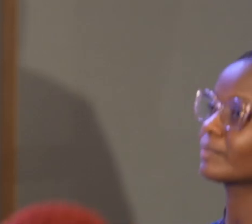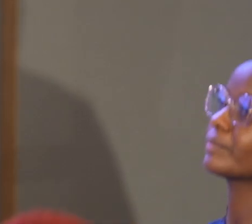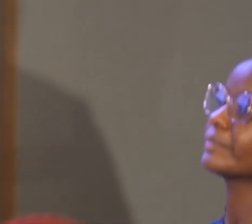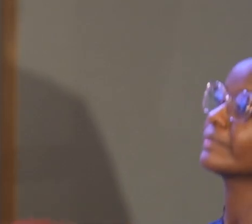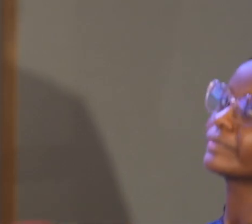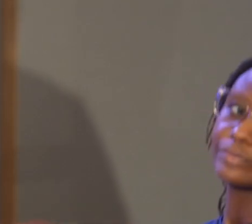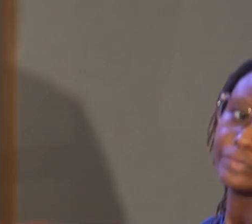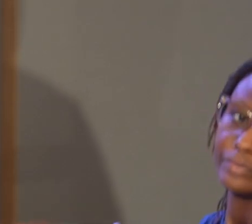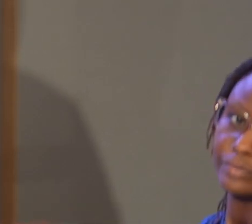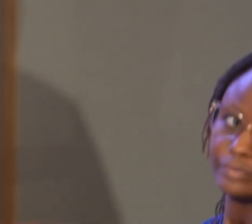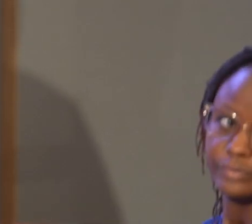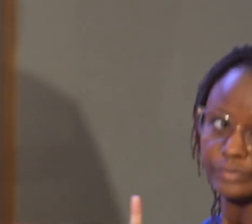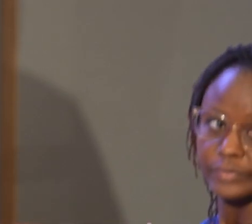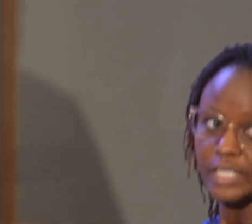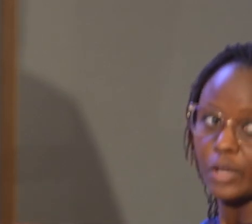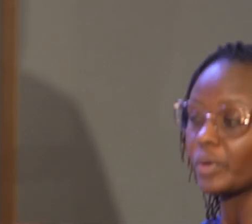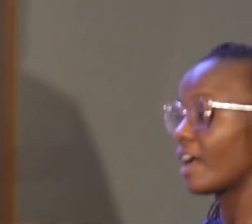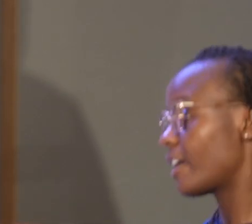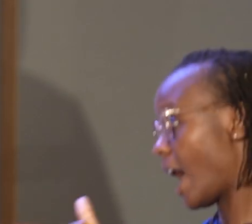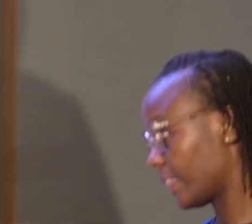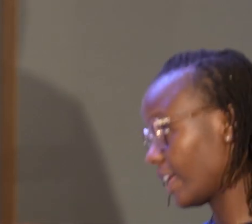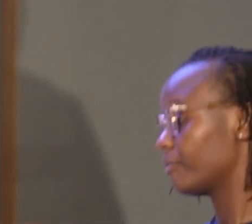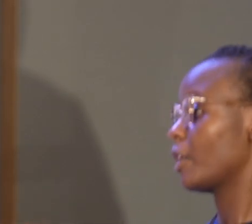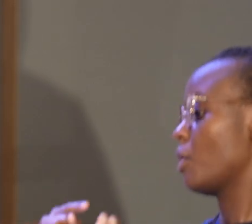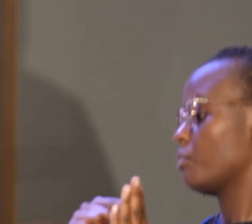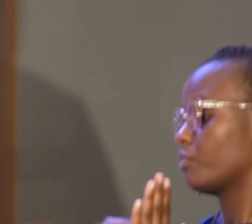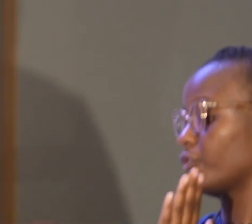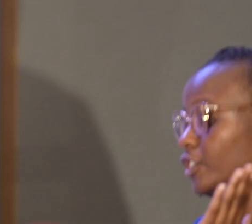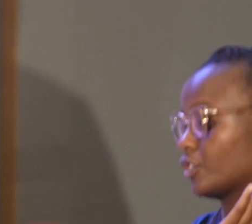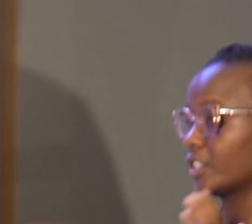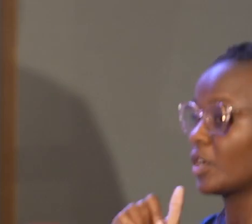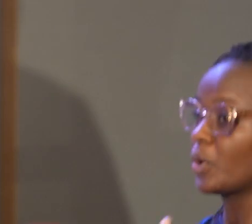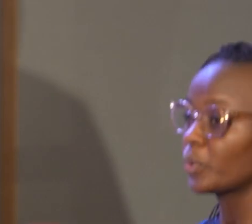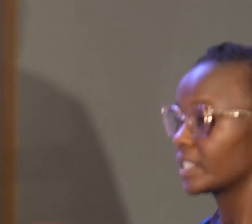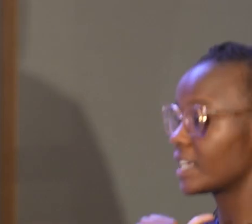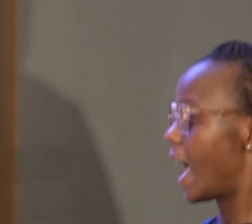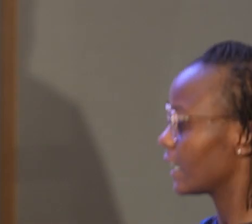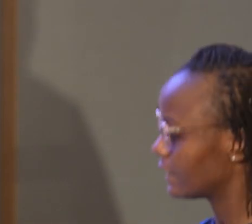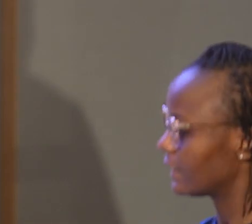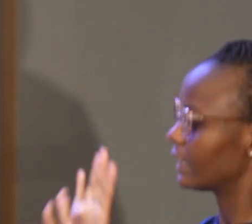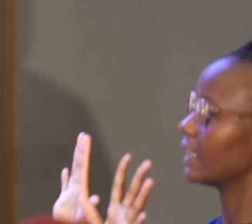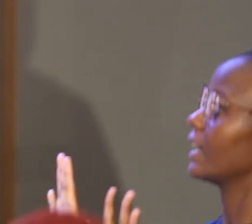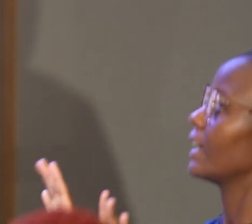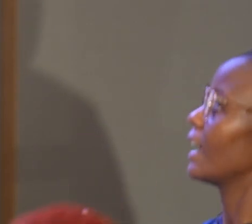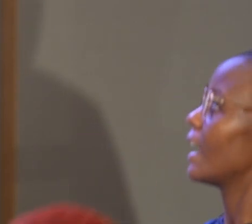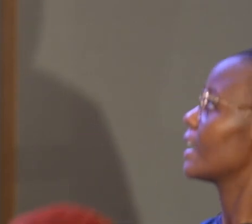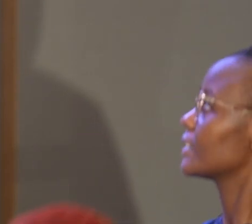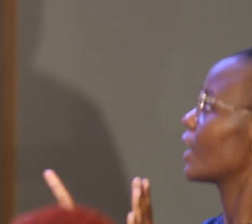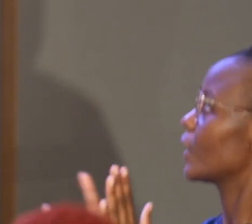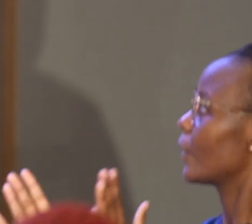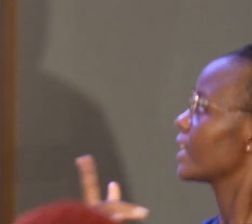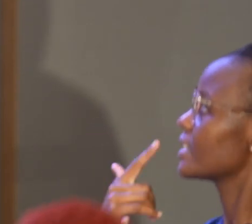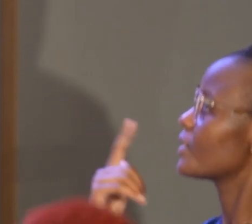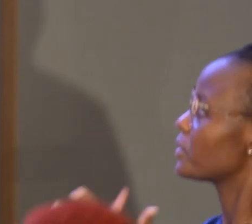And then there are other provisions which read in very clear terms, and as lawyers we like saying